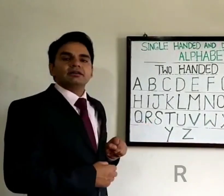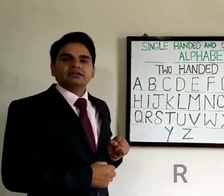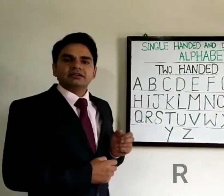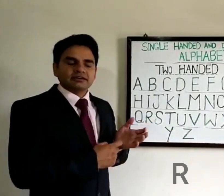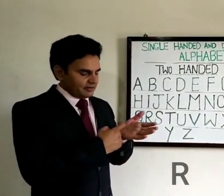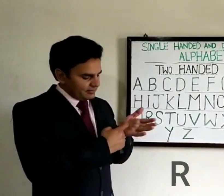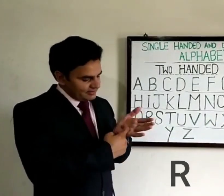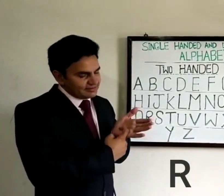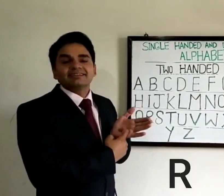R,